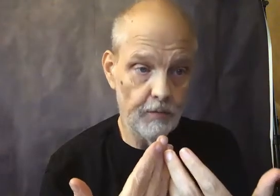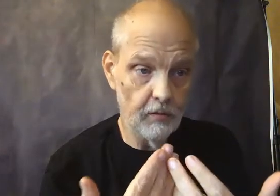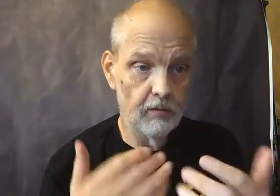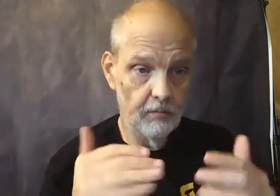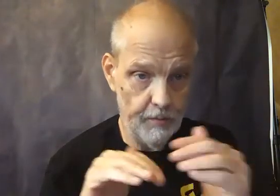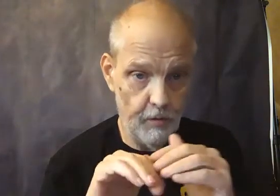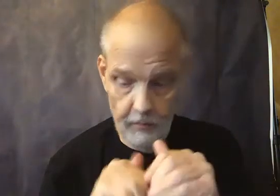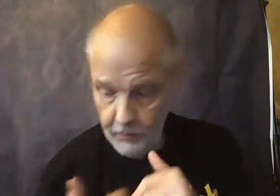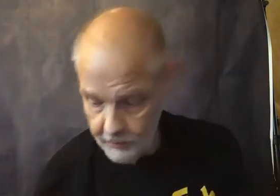Beautiful, beautiful, beautiful.